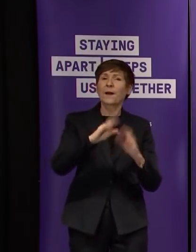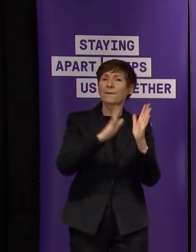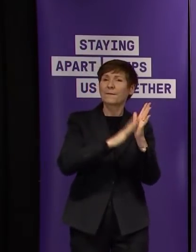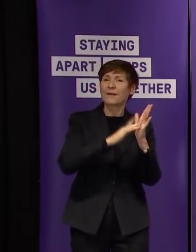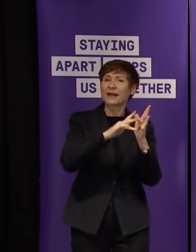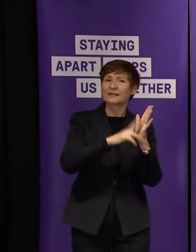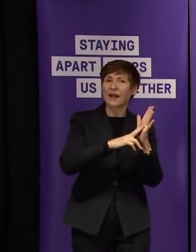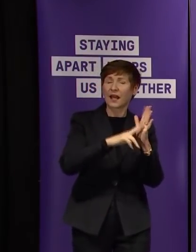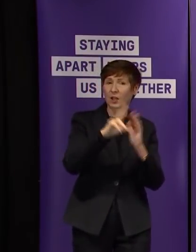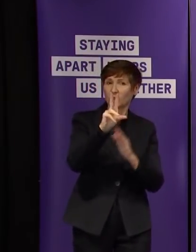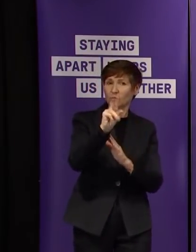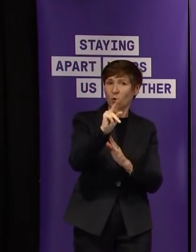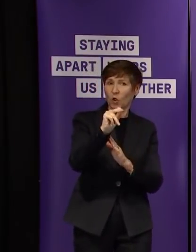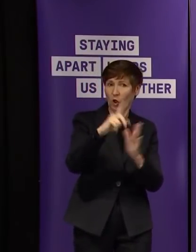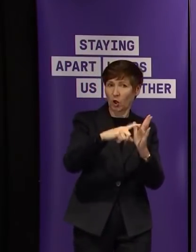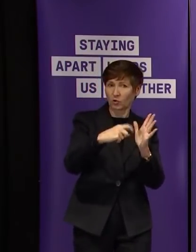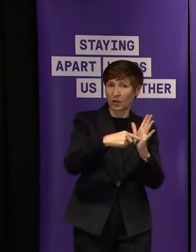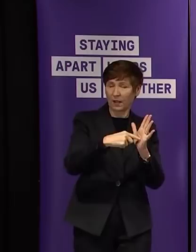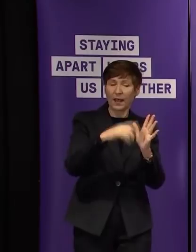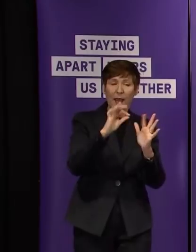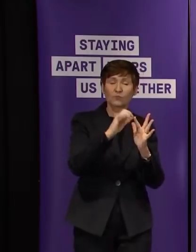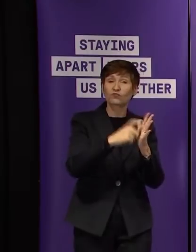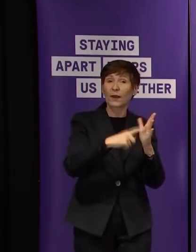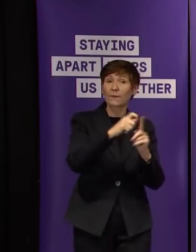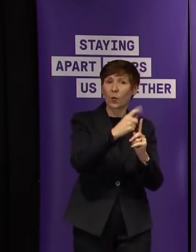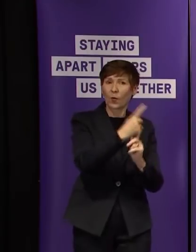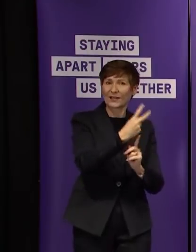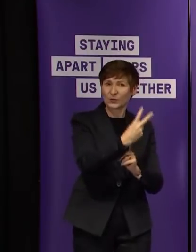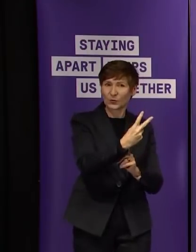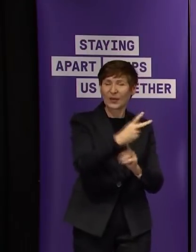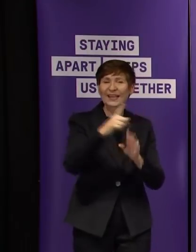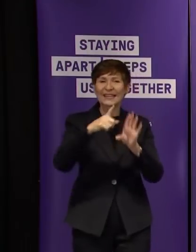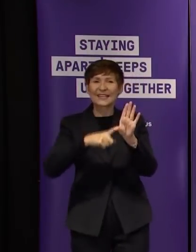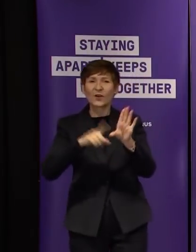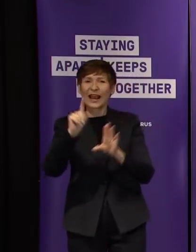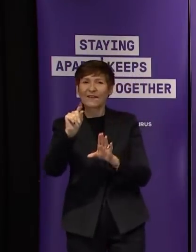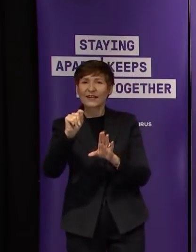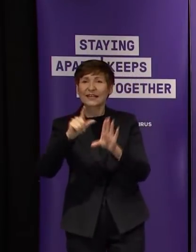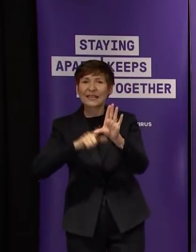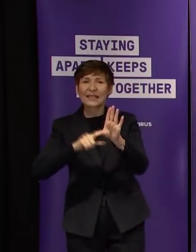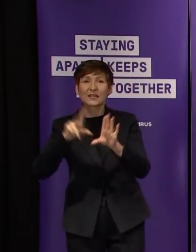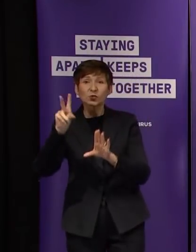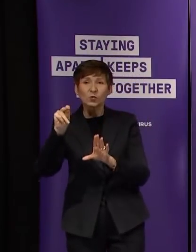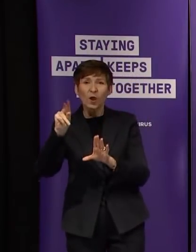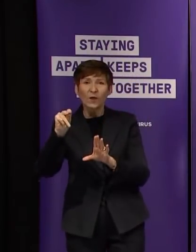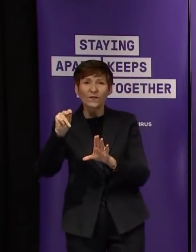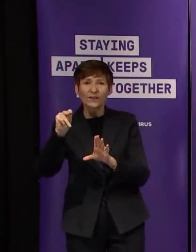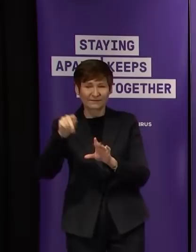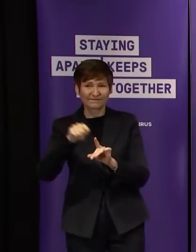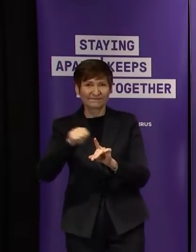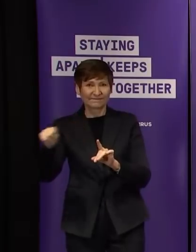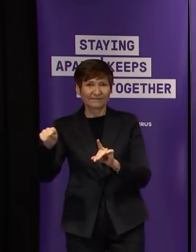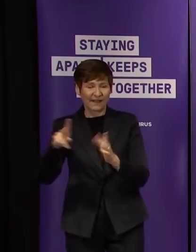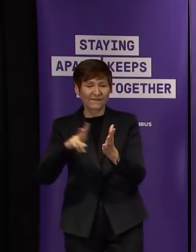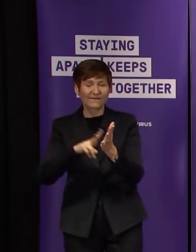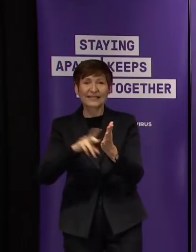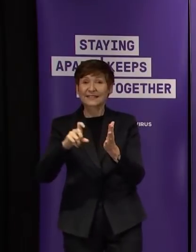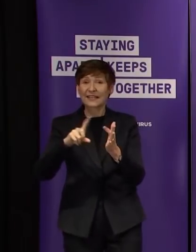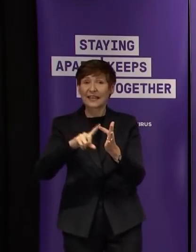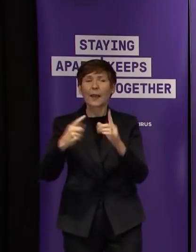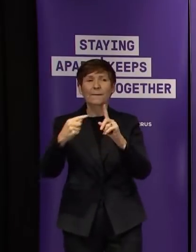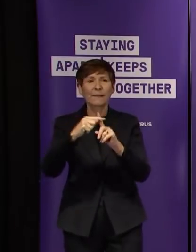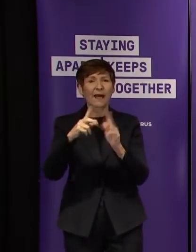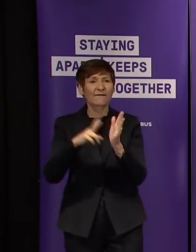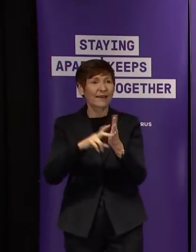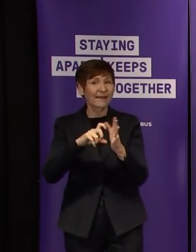the 12th, it will be Prep 1, 2, Year 11, Year 12, Year 10, where they're doing VC, VCAL,